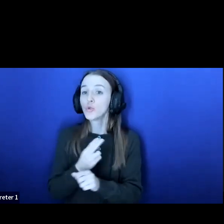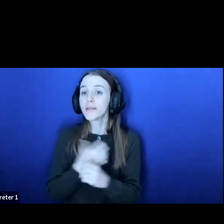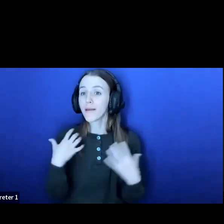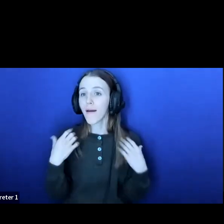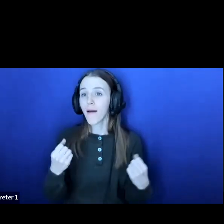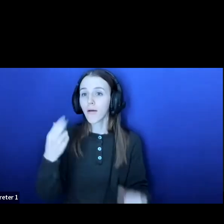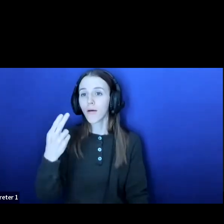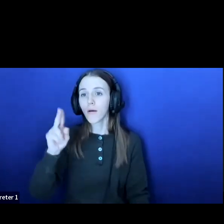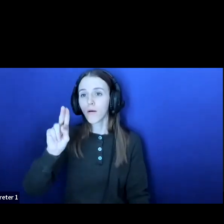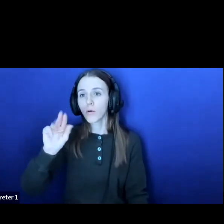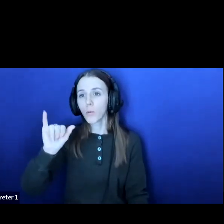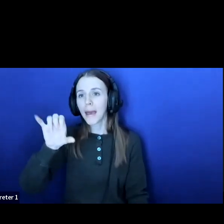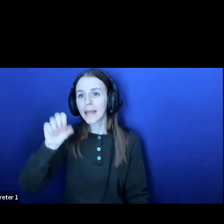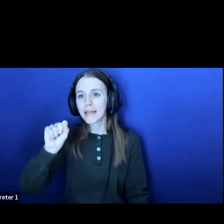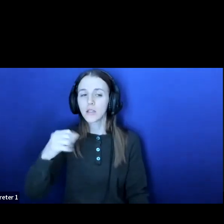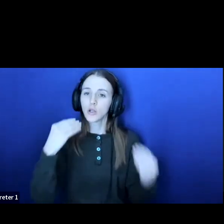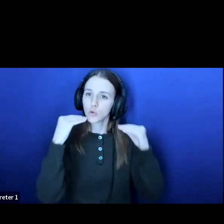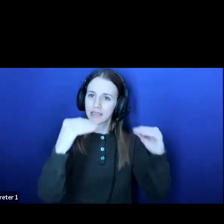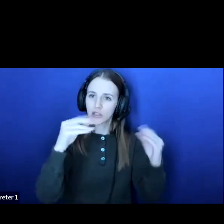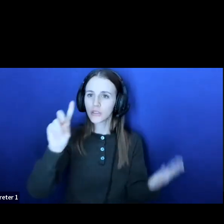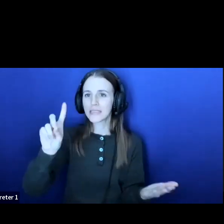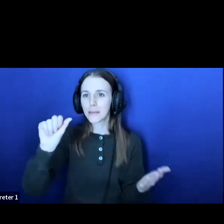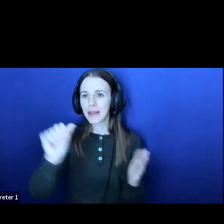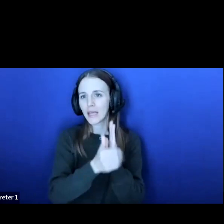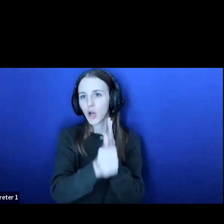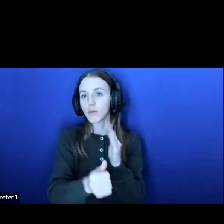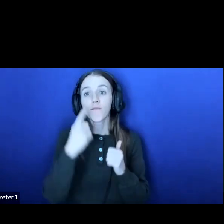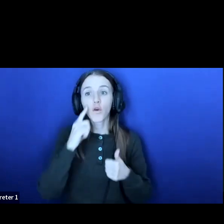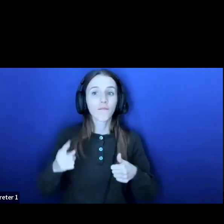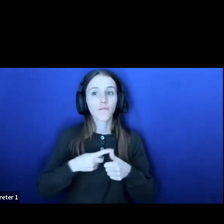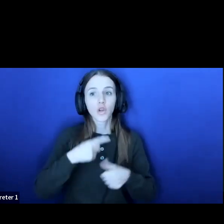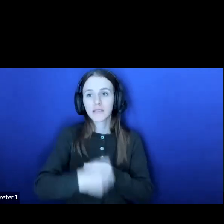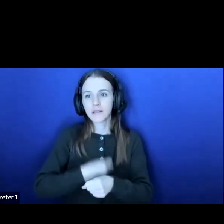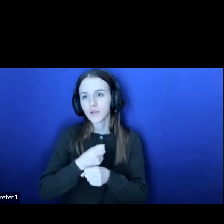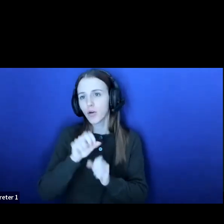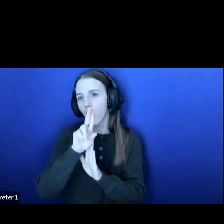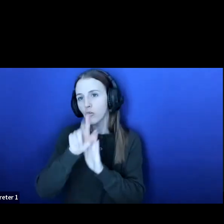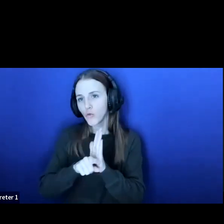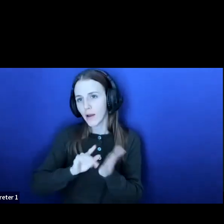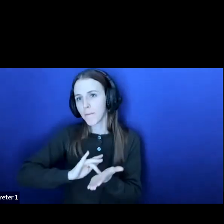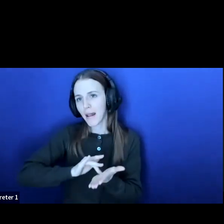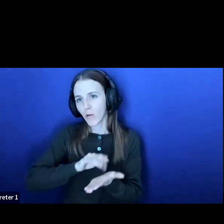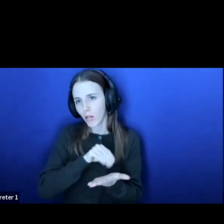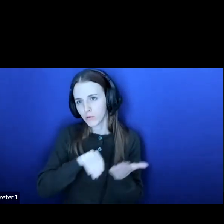teach disability competencies to first-year undergraduate medical students.